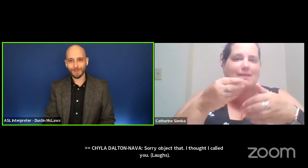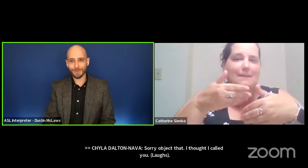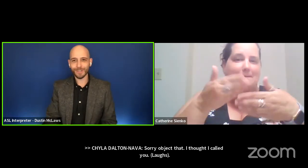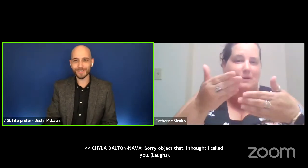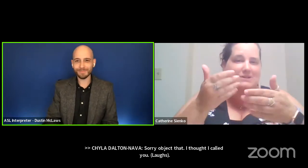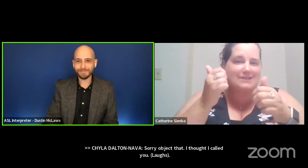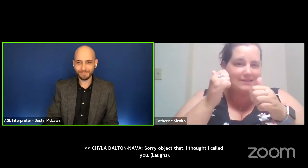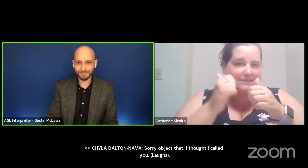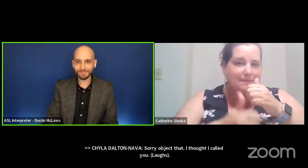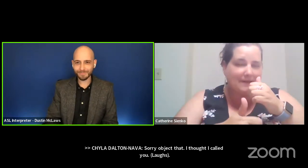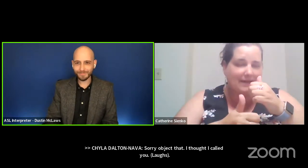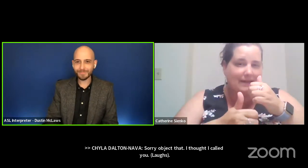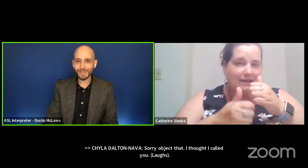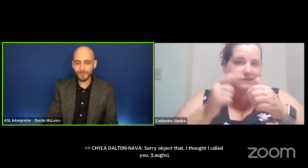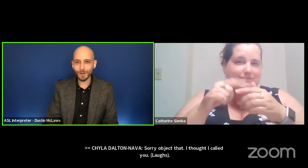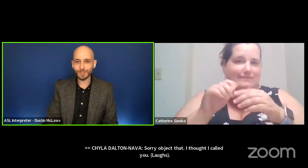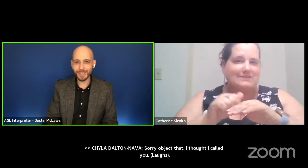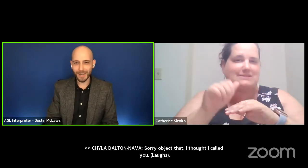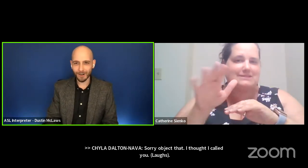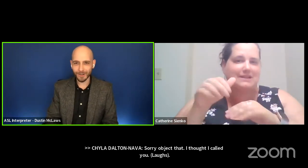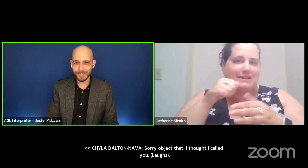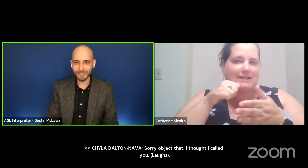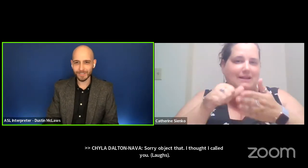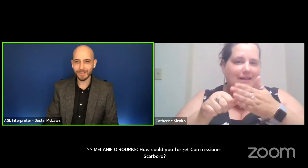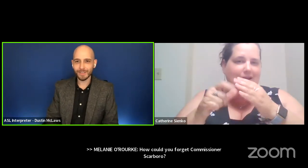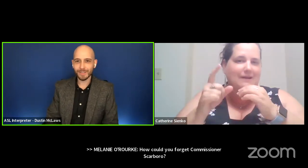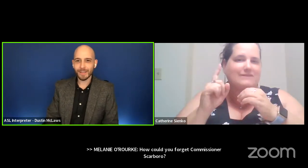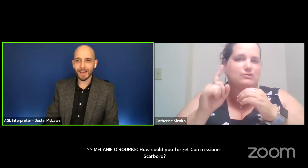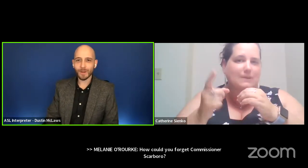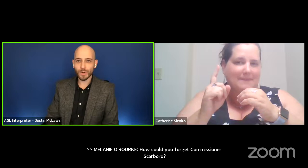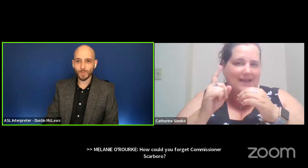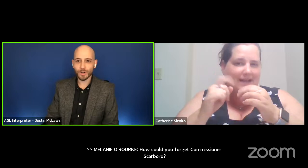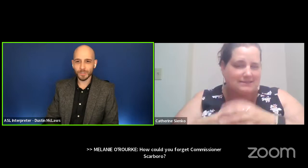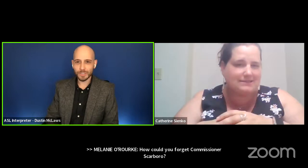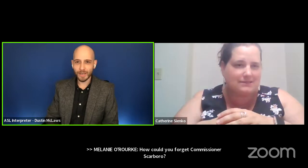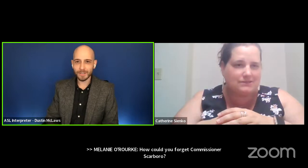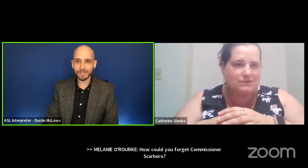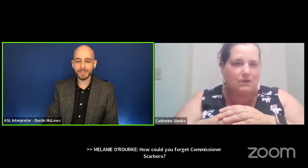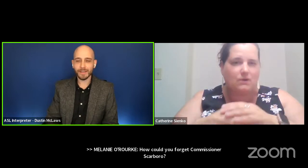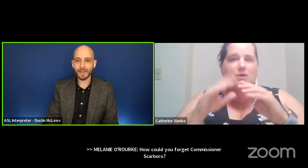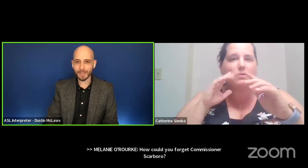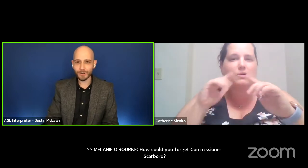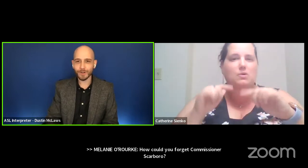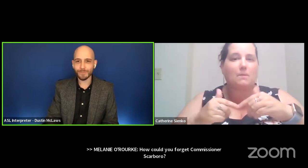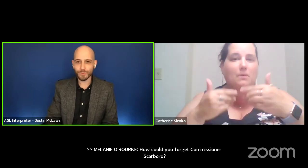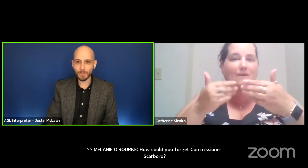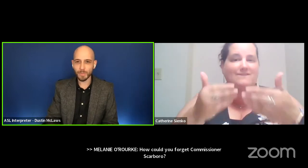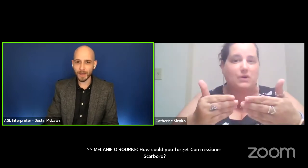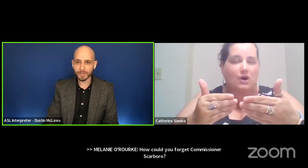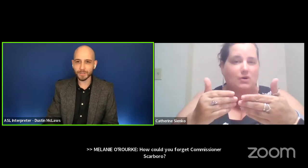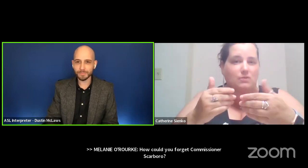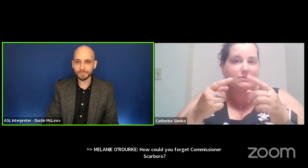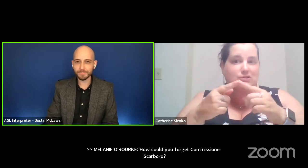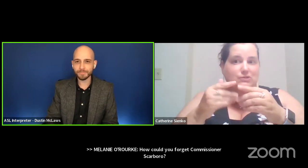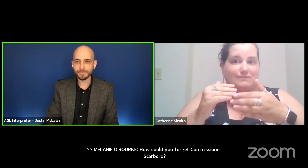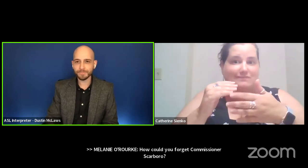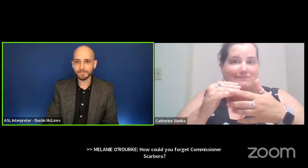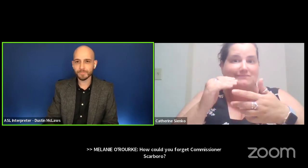much, everyone. The motion carries, and we will send a letter of